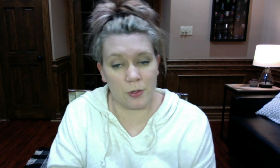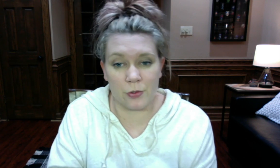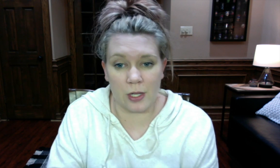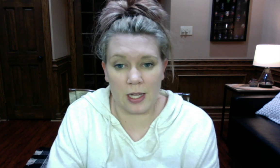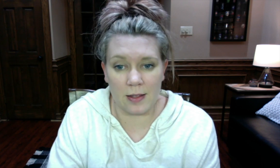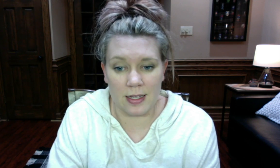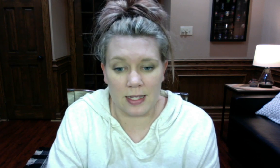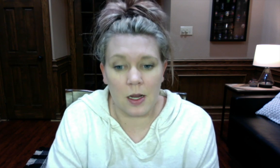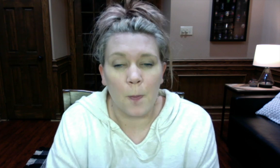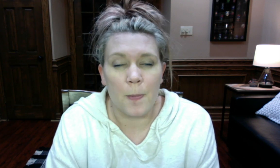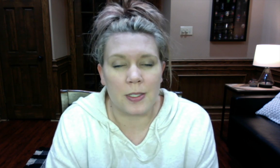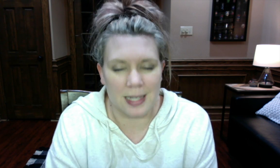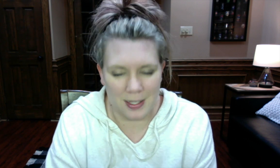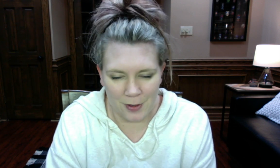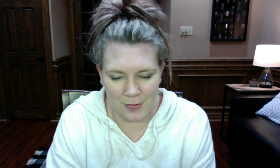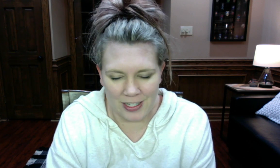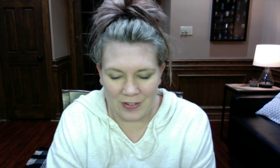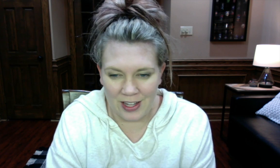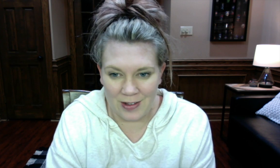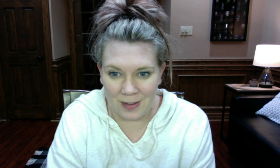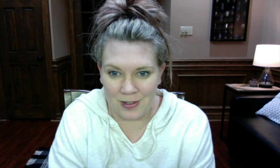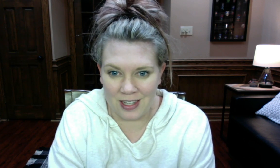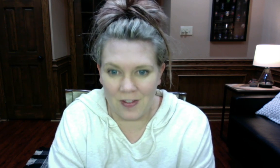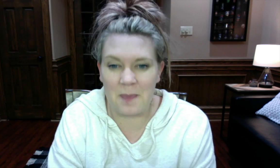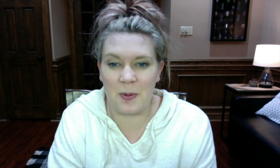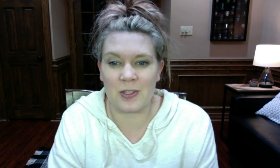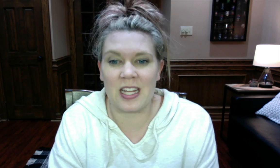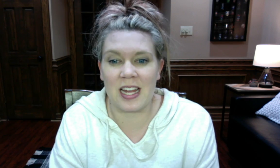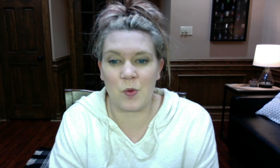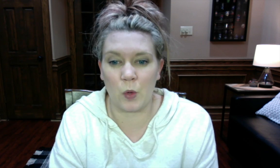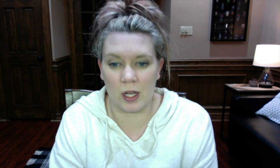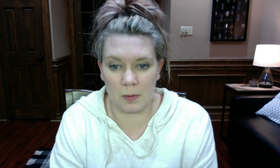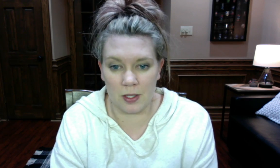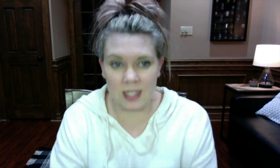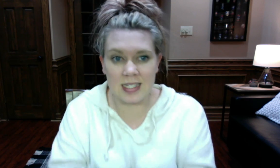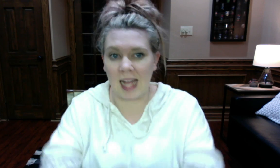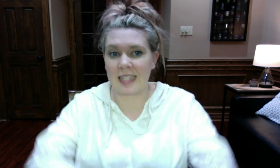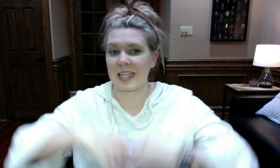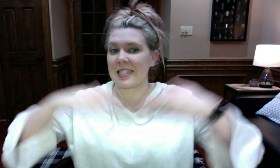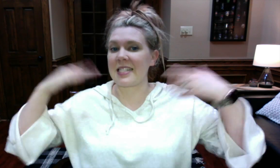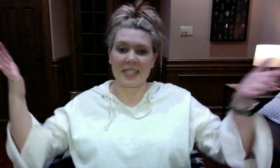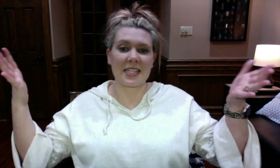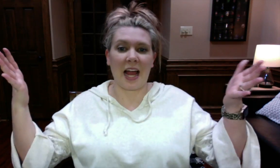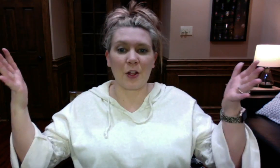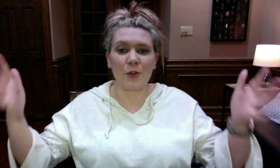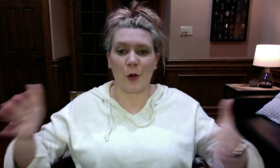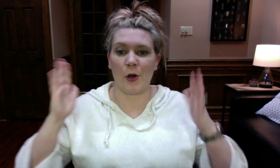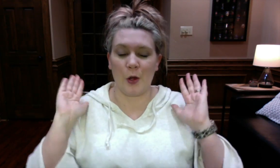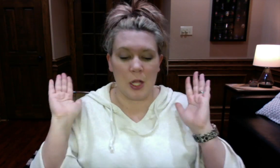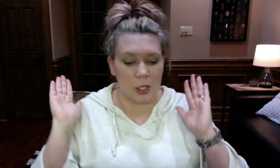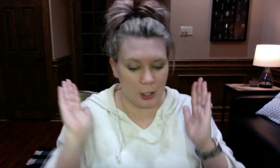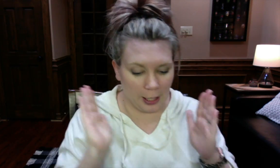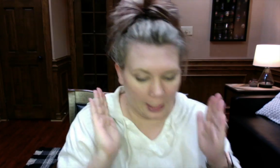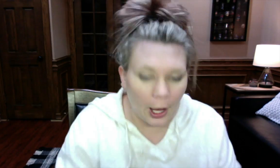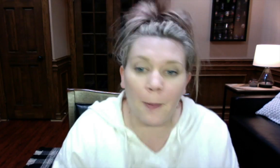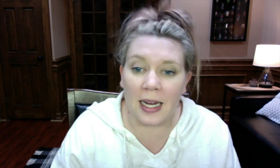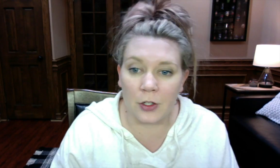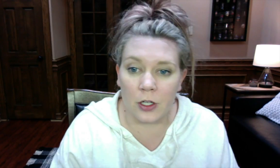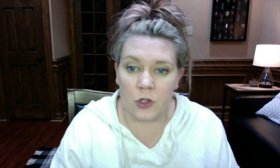enjoyed that lesson. Please feel free to videotape yourself and post it in 1 in a Million Signs. Guys, this is how you learn. You can go back and look at